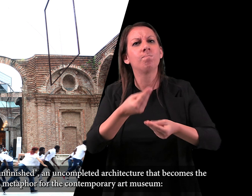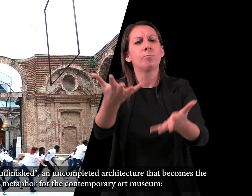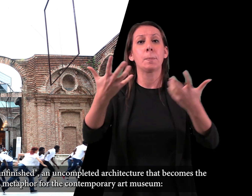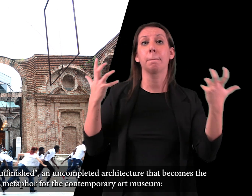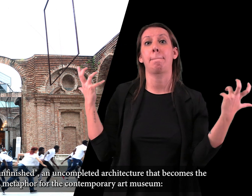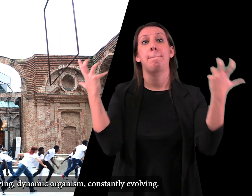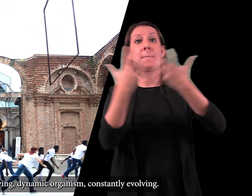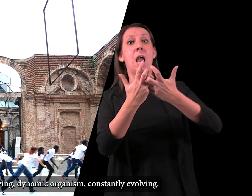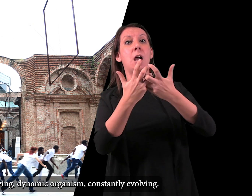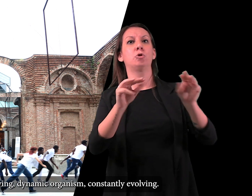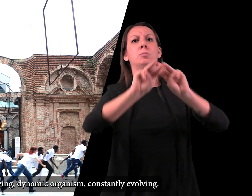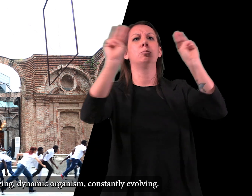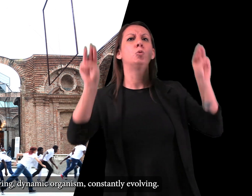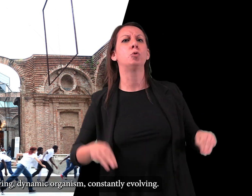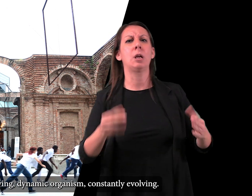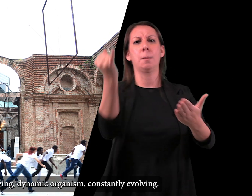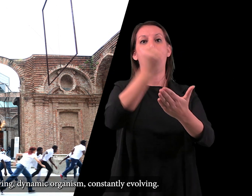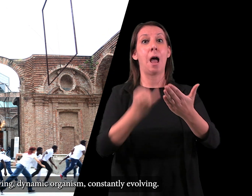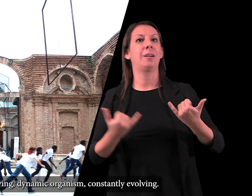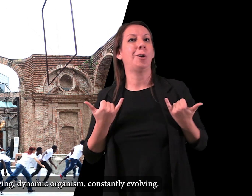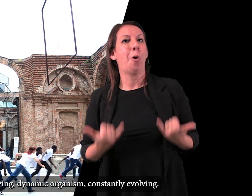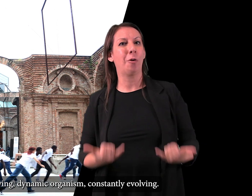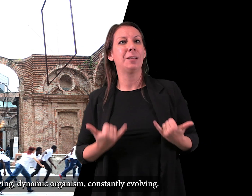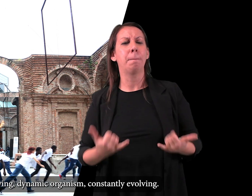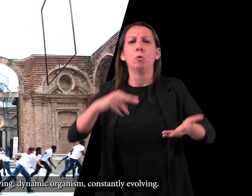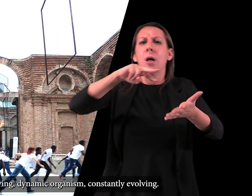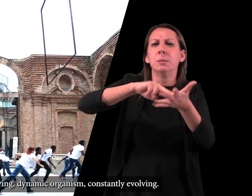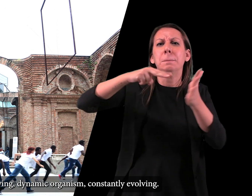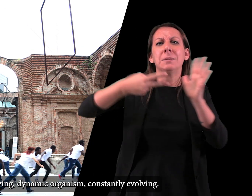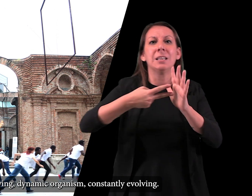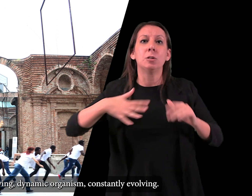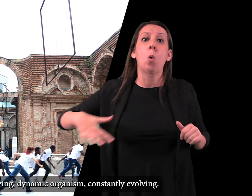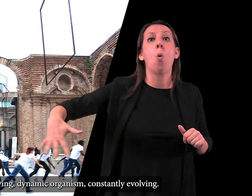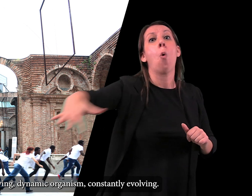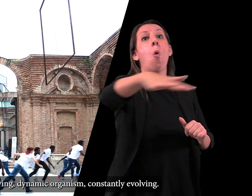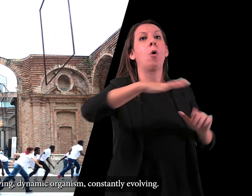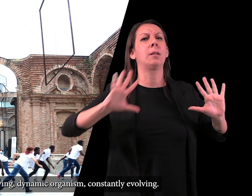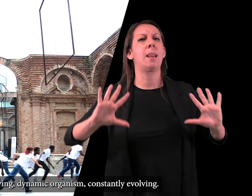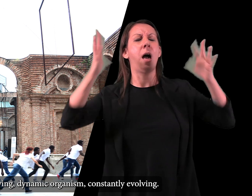A living, dynamic organism constantly evolving.